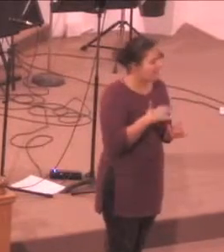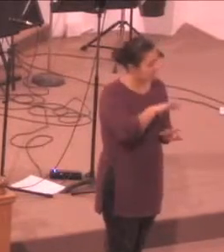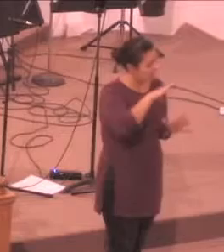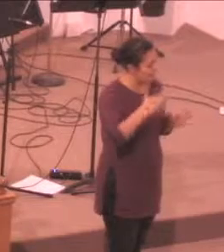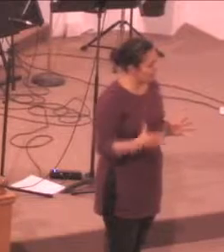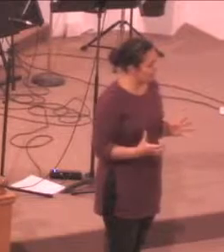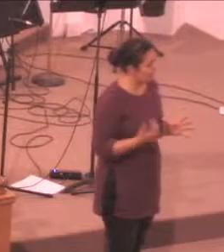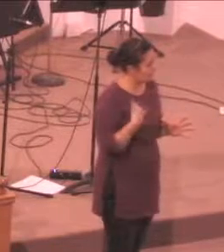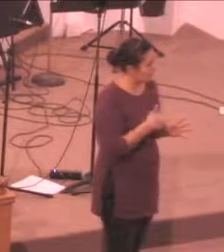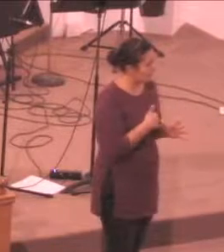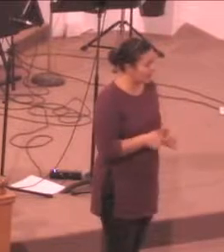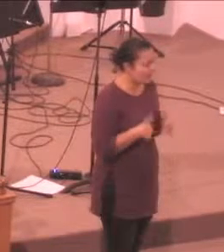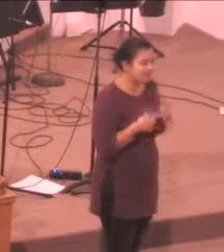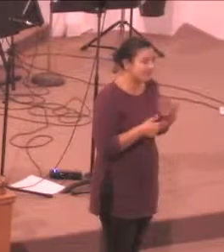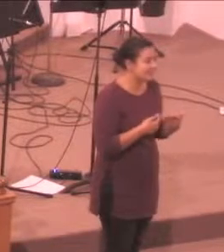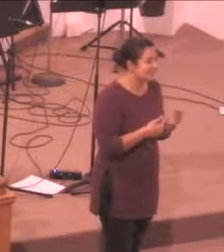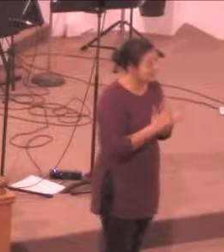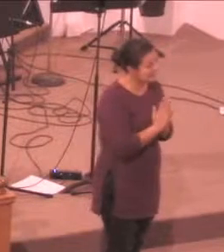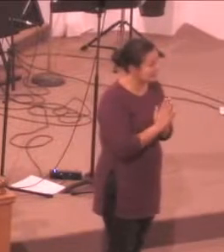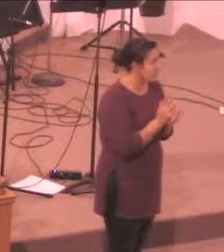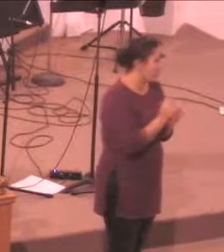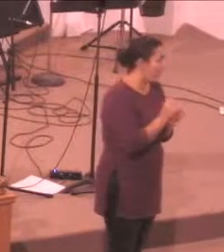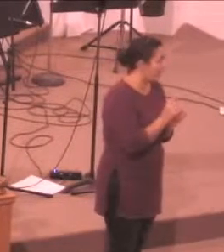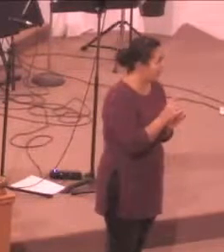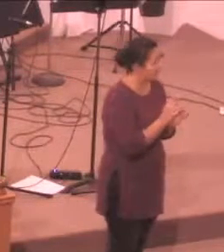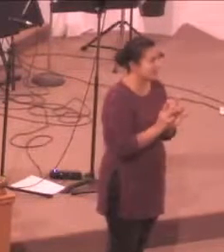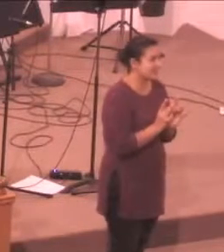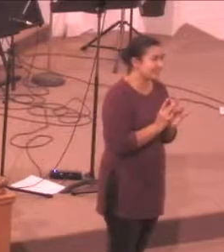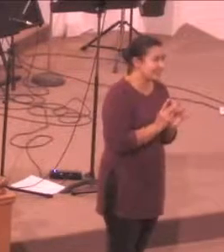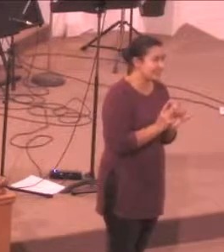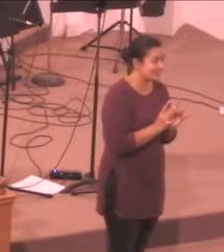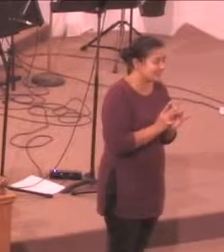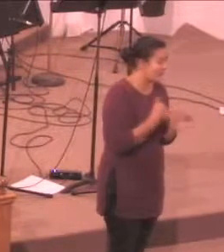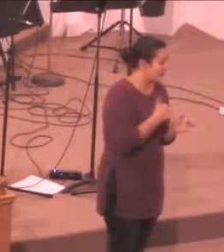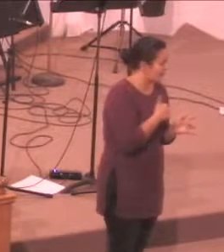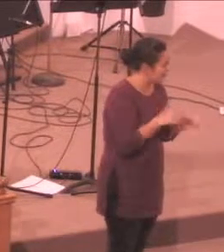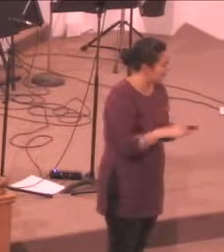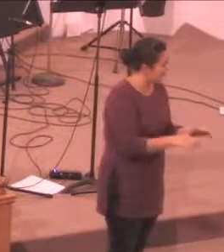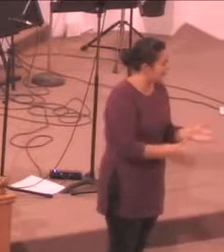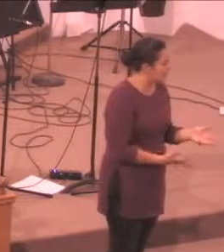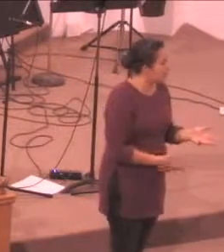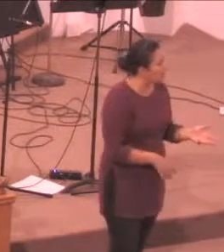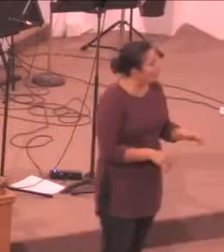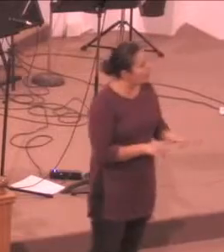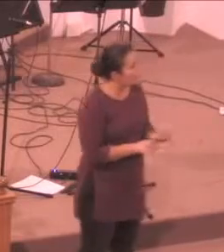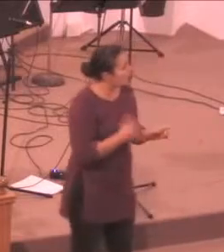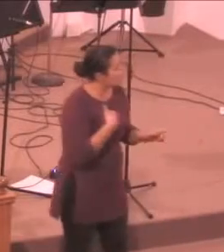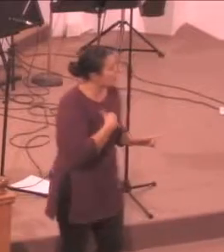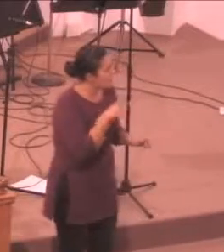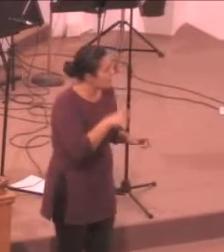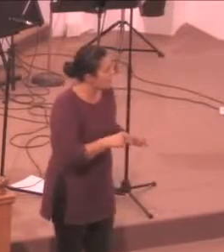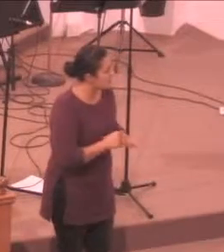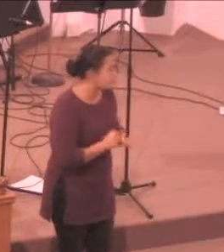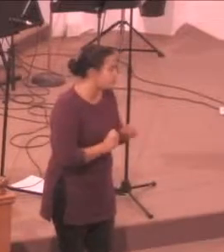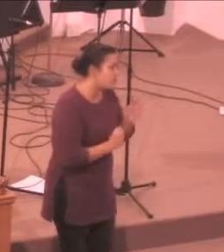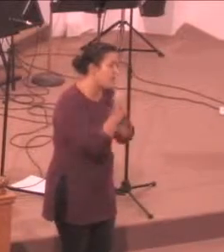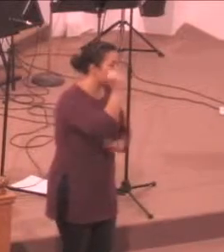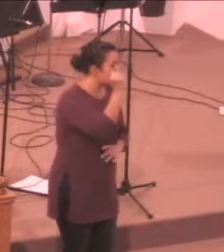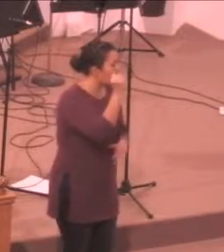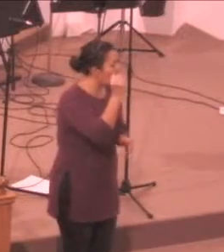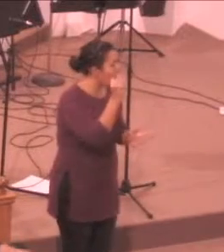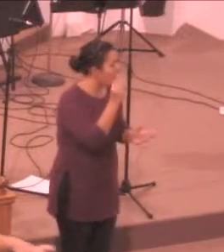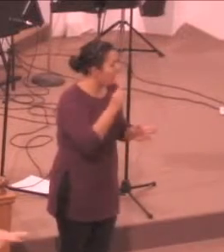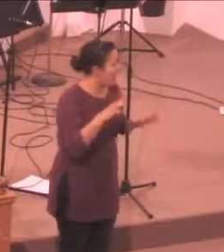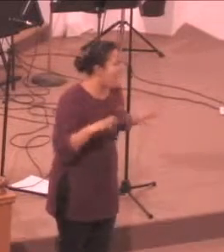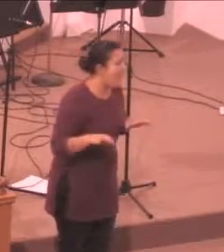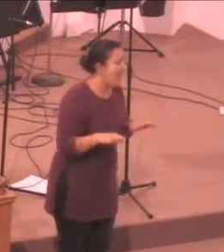Hello? And we need to be the passionate followers and act, walk, talk like Jesus. We're